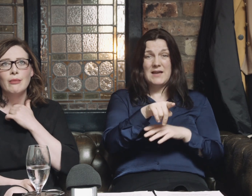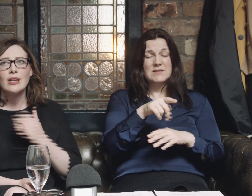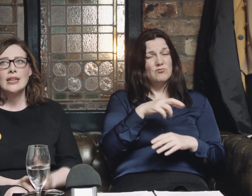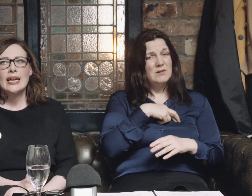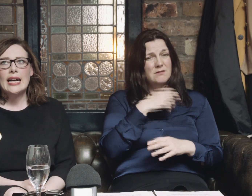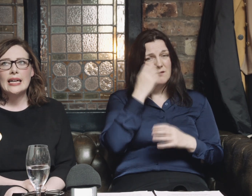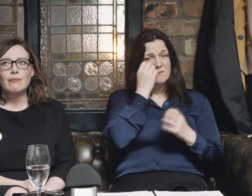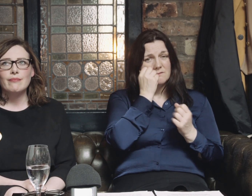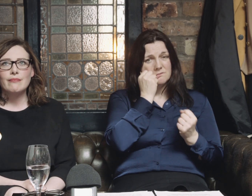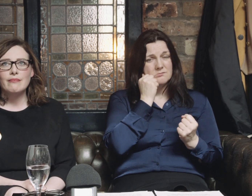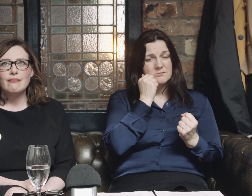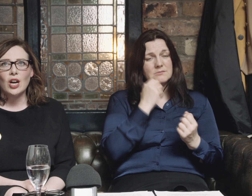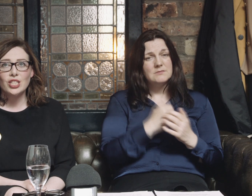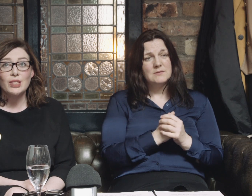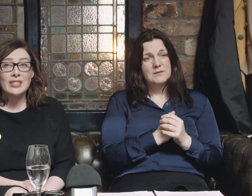quite grim.